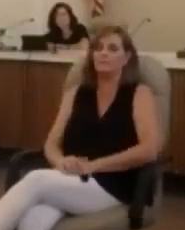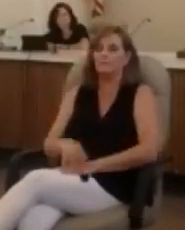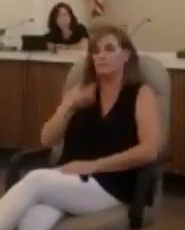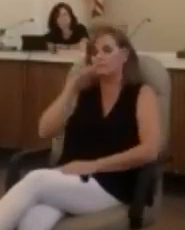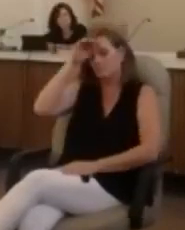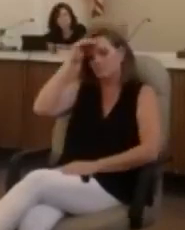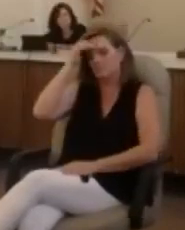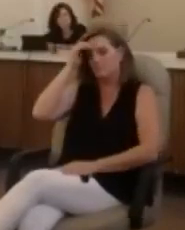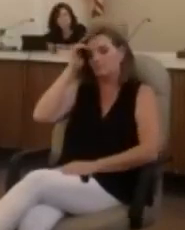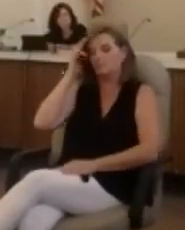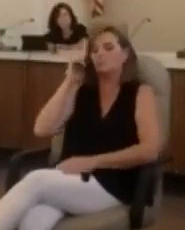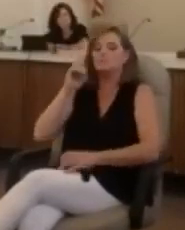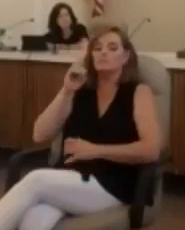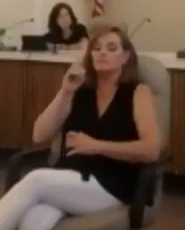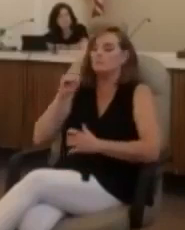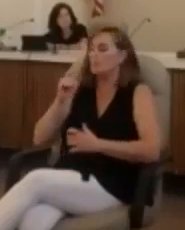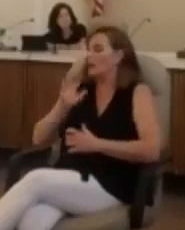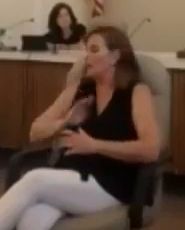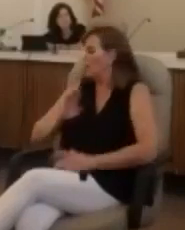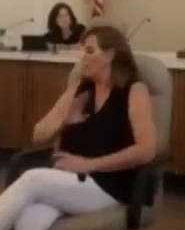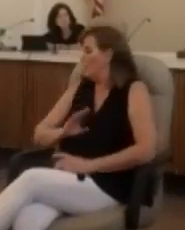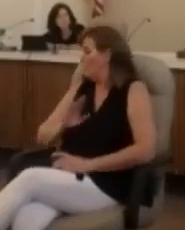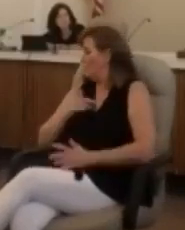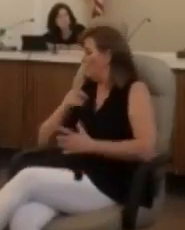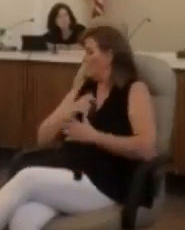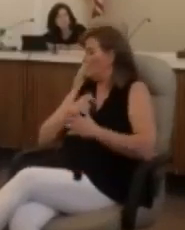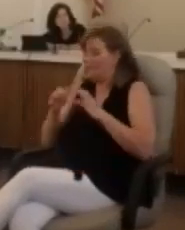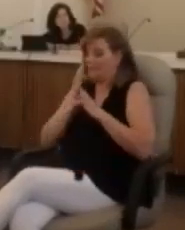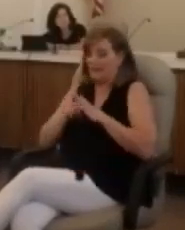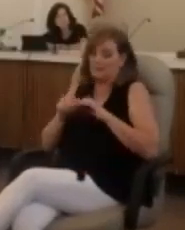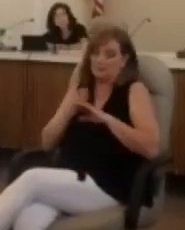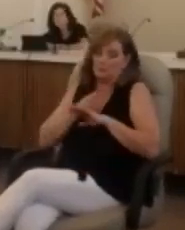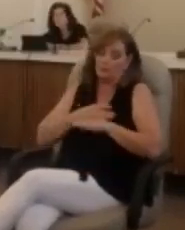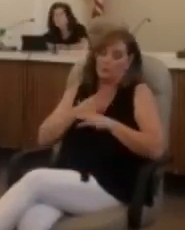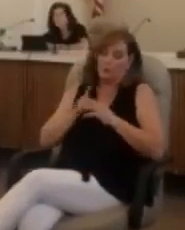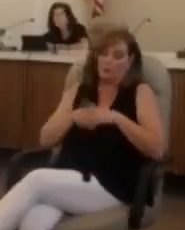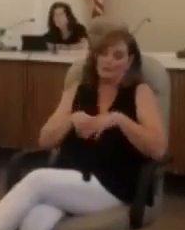any board members who wish to make comments before we hear from the residents?